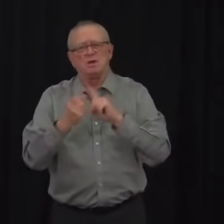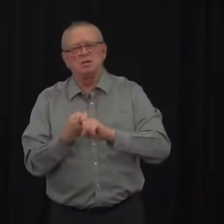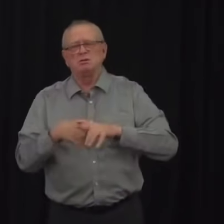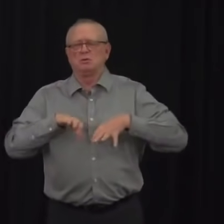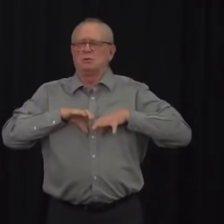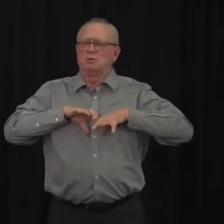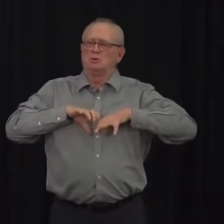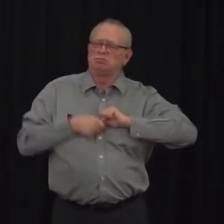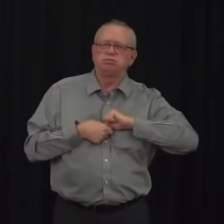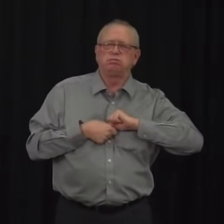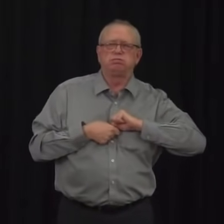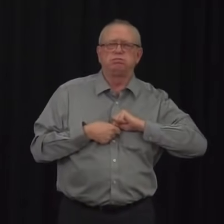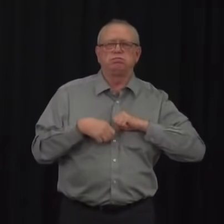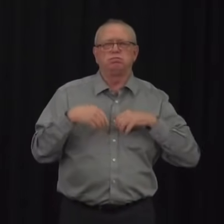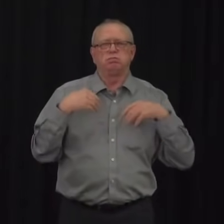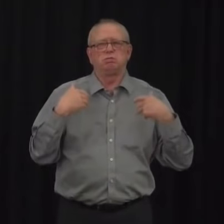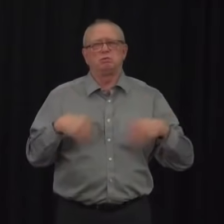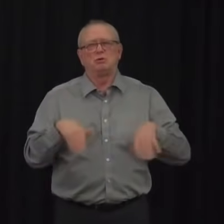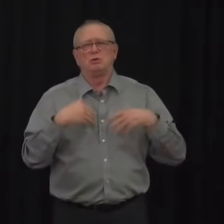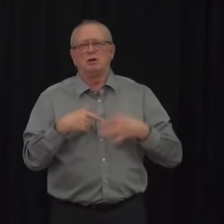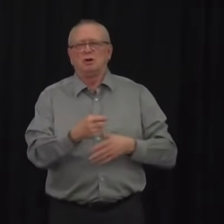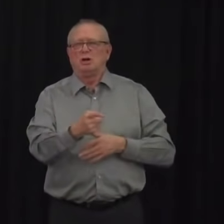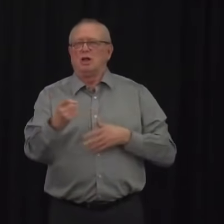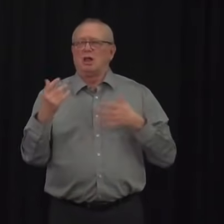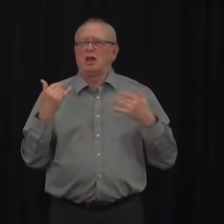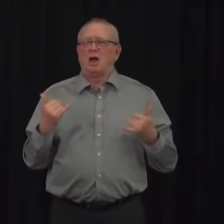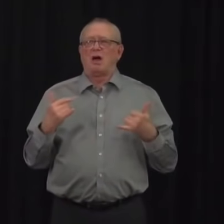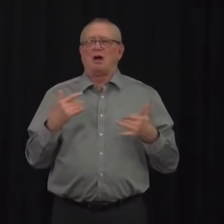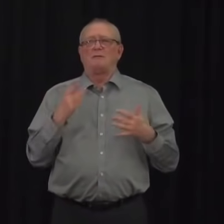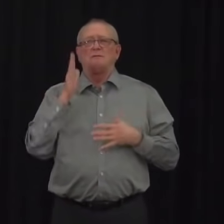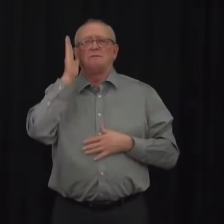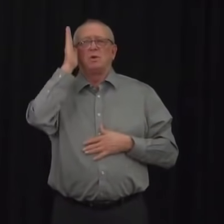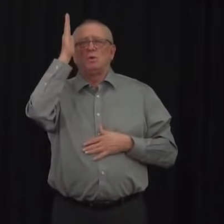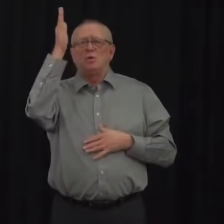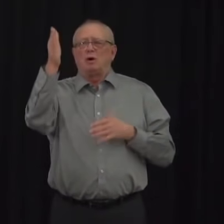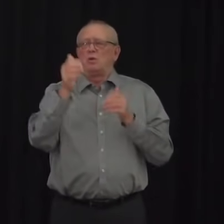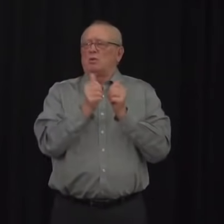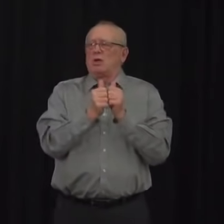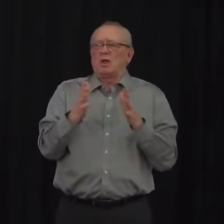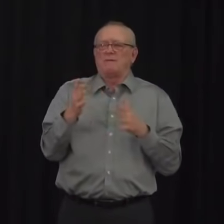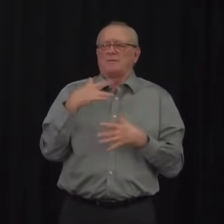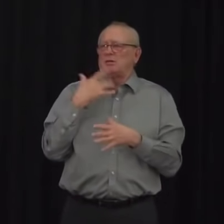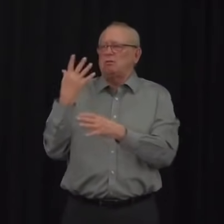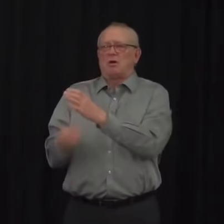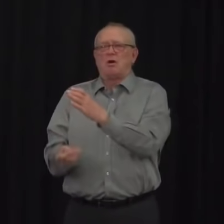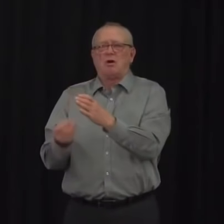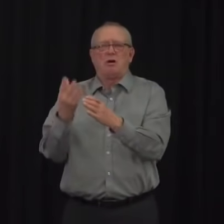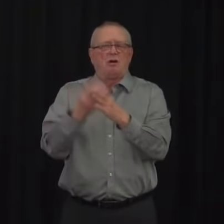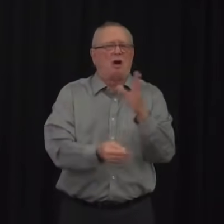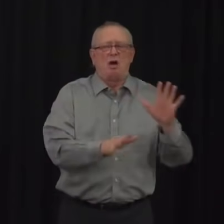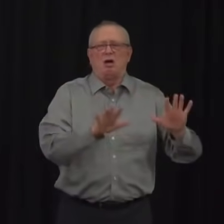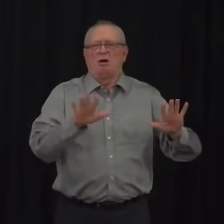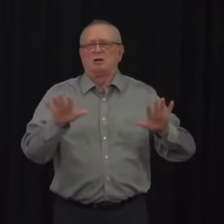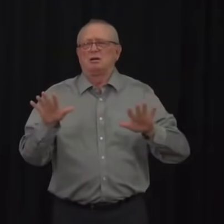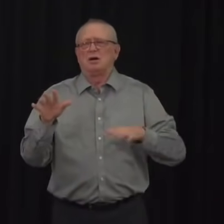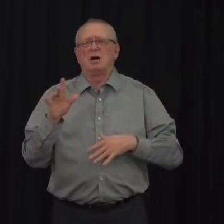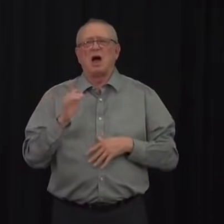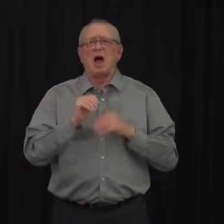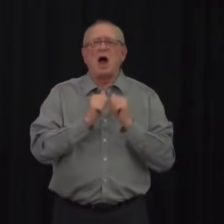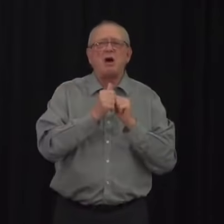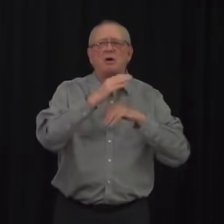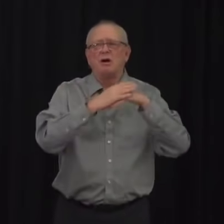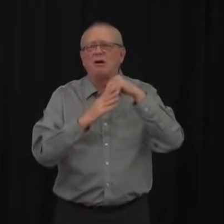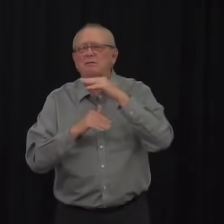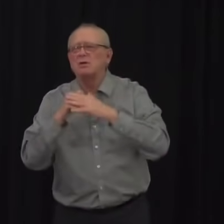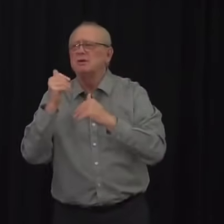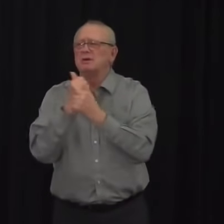who has lost a loved one recently must navigate the experience without many of the ways we normally comfort one another.